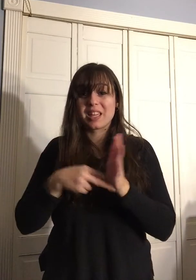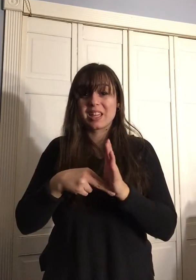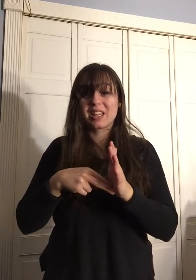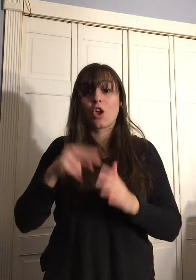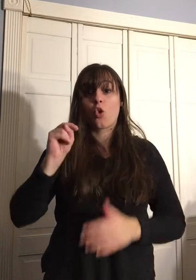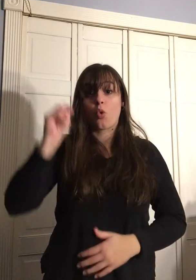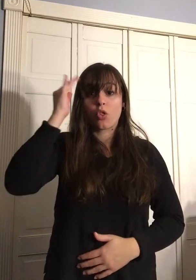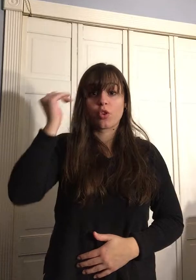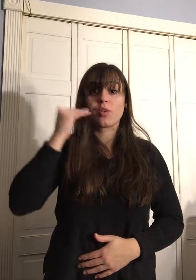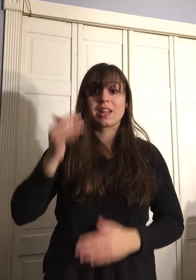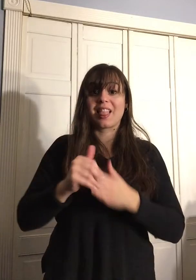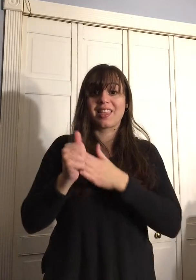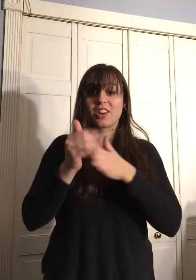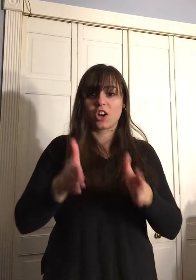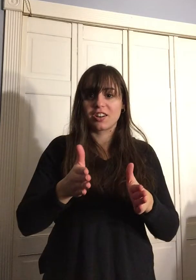North Koreans' first leader at the time.